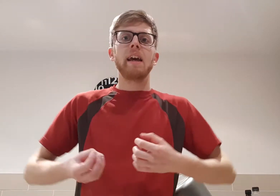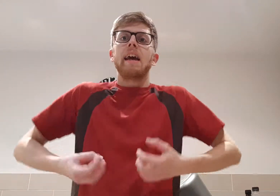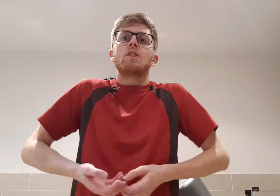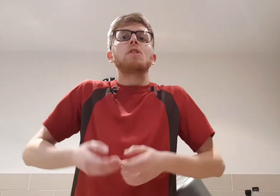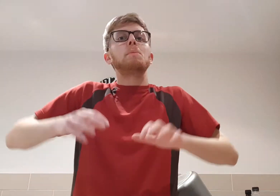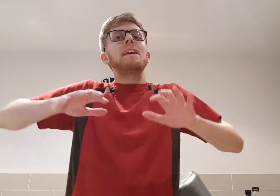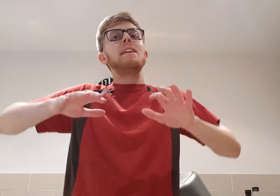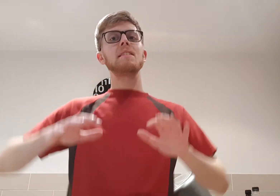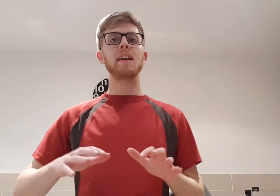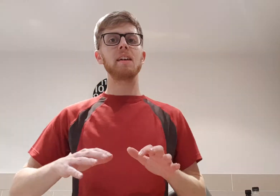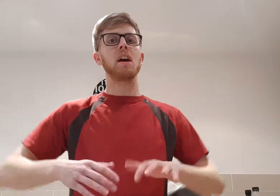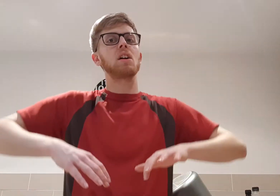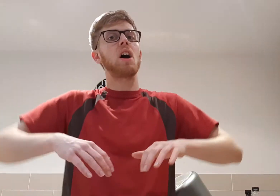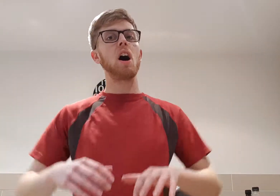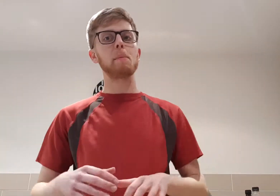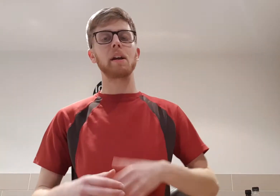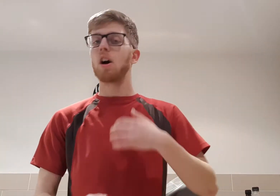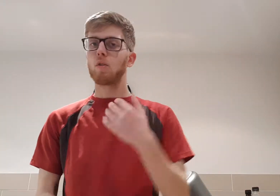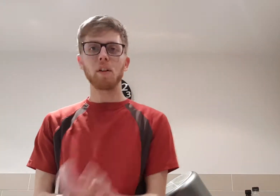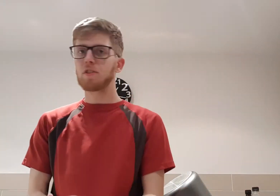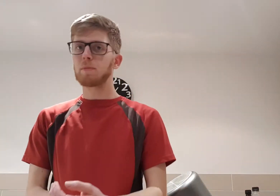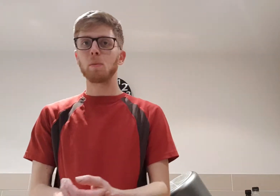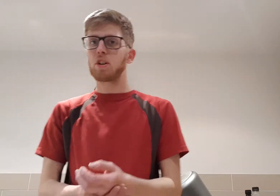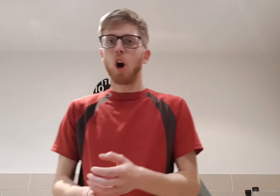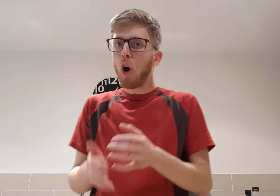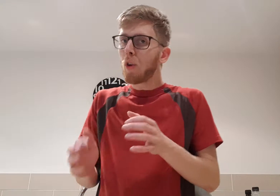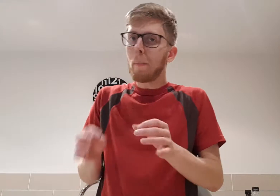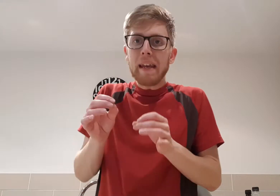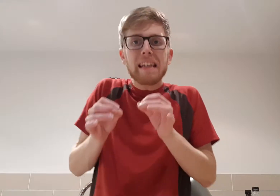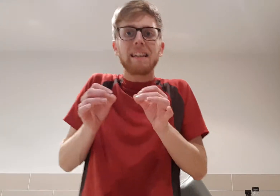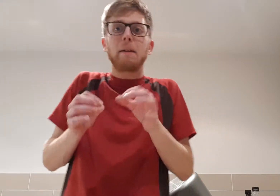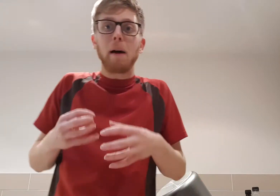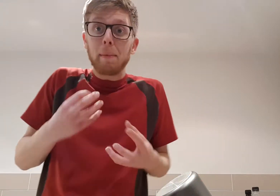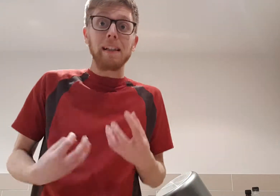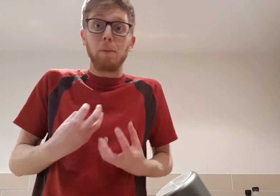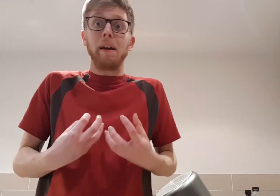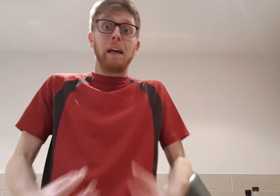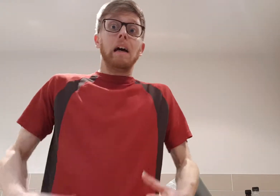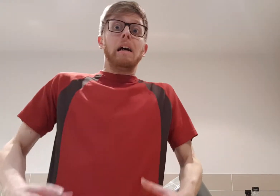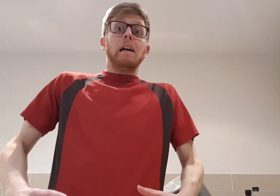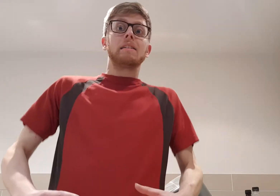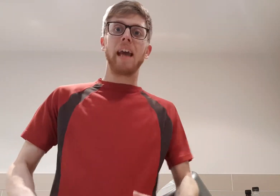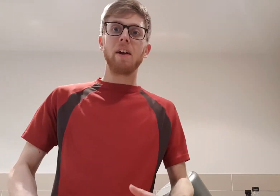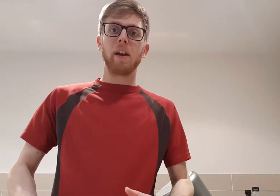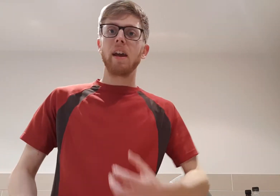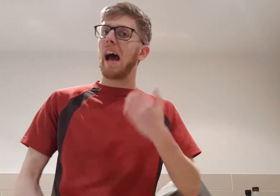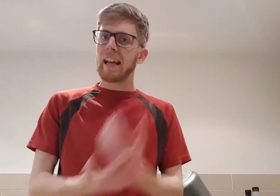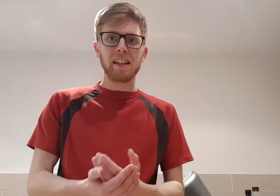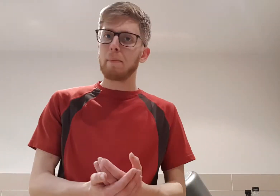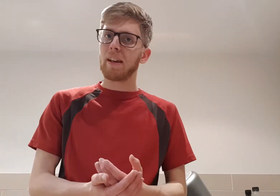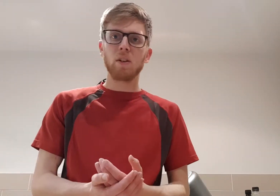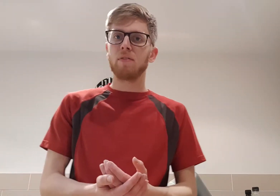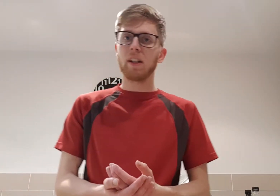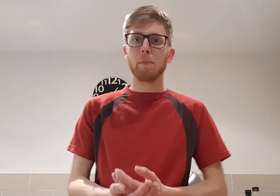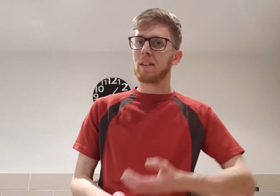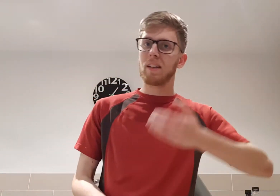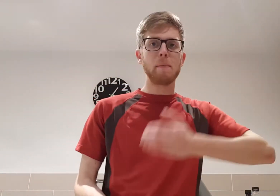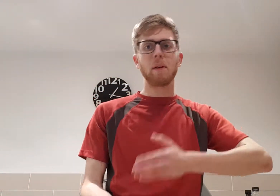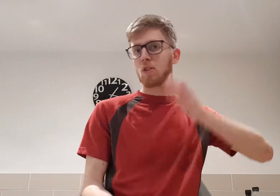is going to be easy and calming rather than something which, although immediately might be a little bit scary, is going to make you develop, is going to make you to